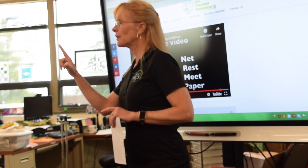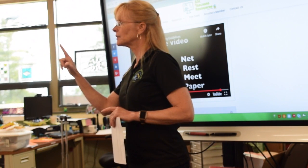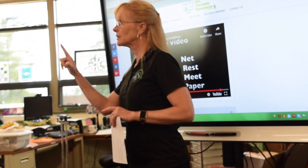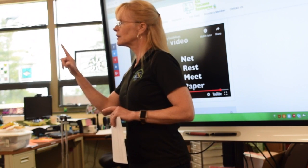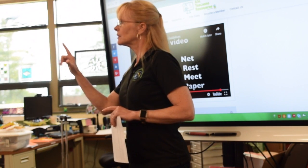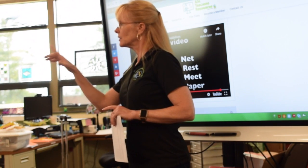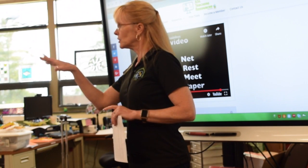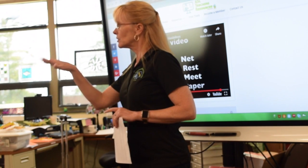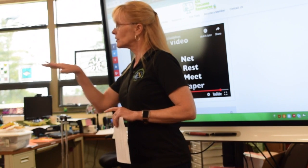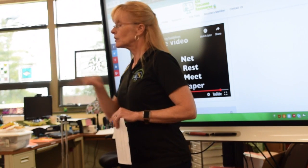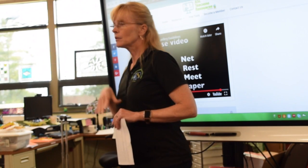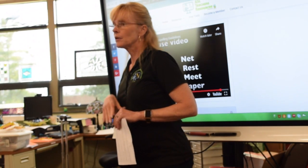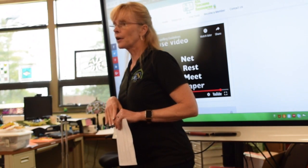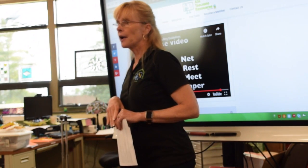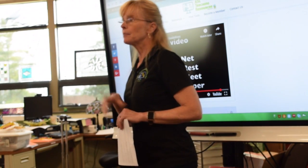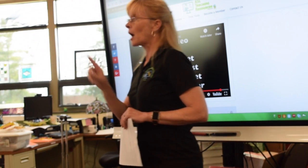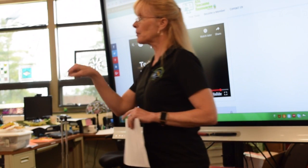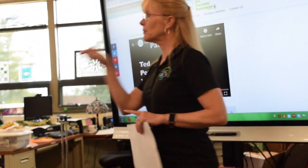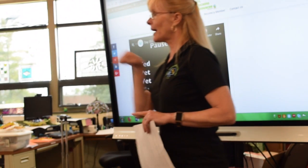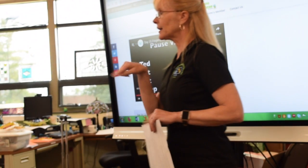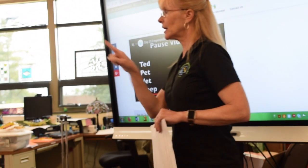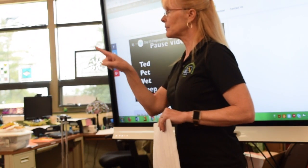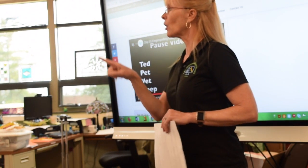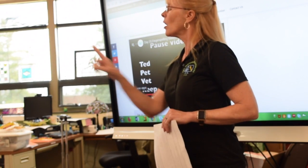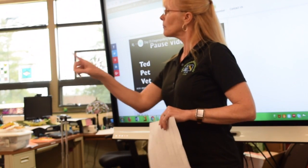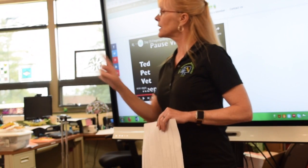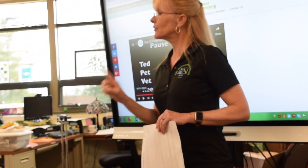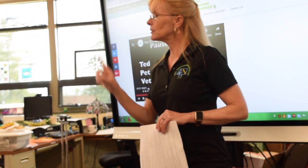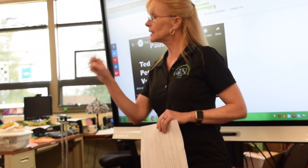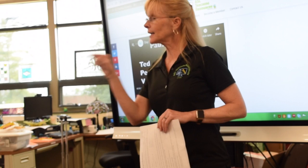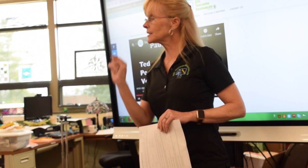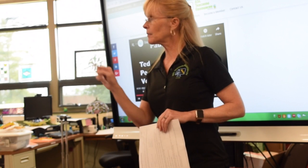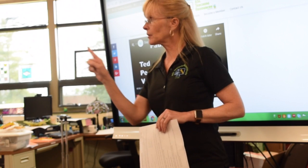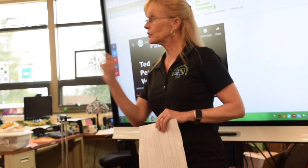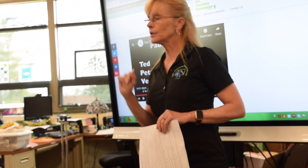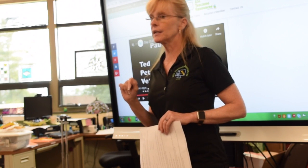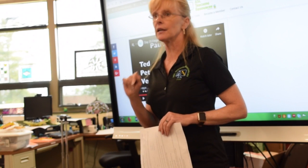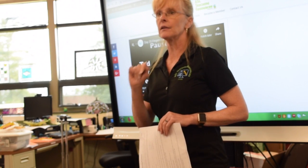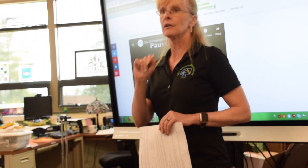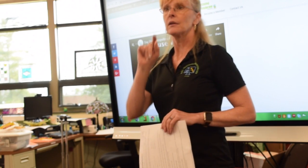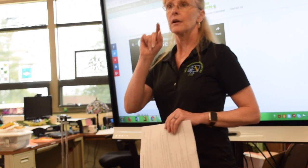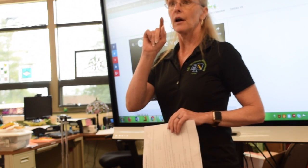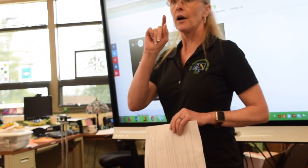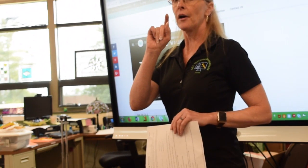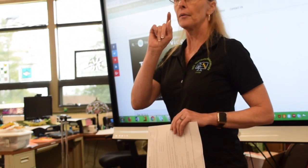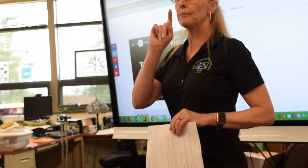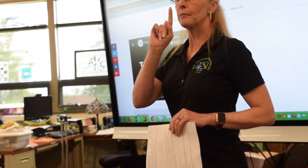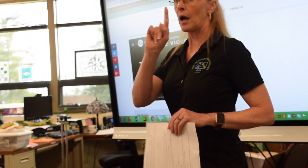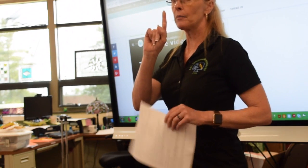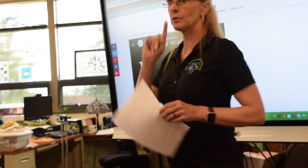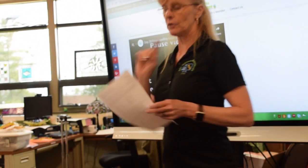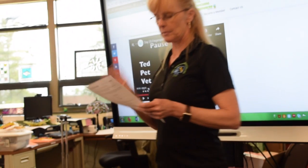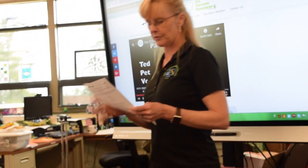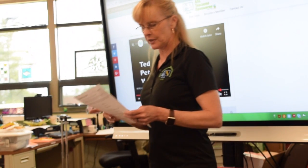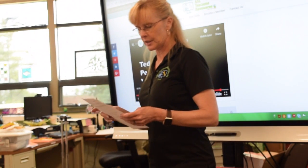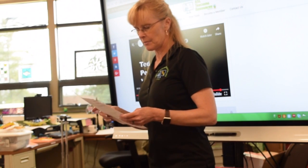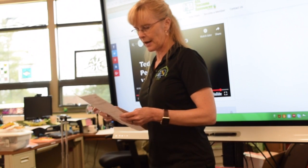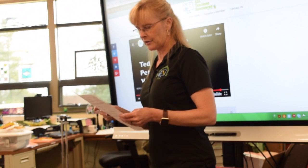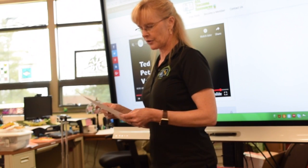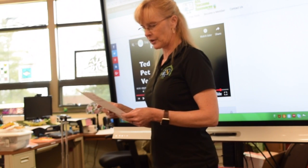it. Yeah. Okay, I'm gonna back I got up. the L. But if you next time, I'm gonna do it again. Don't let me forget to come back for you. Are